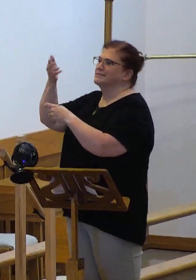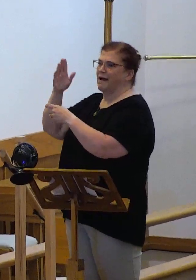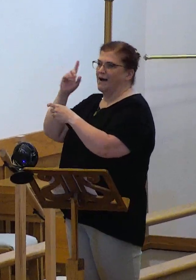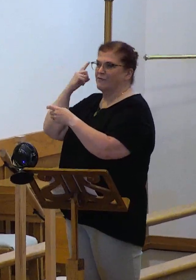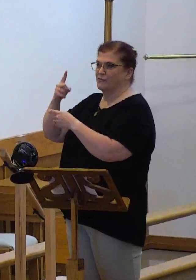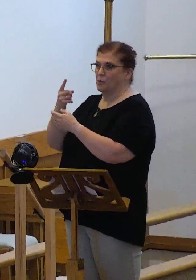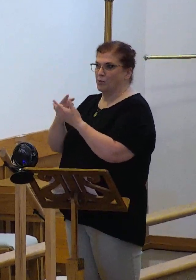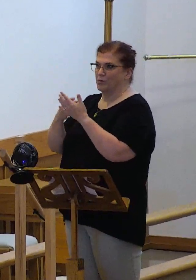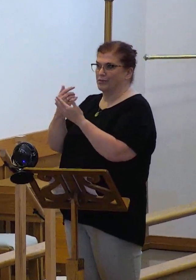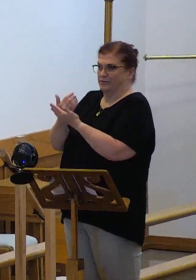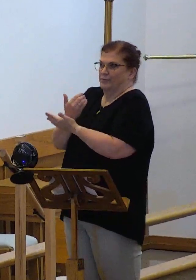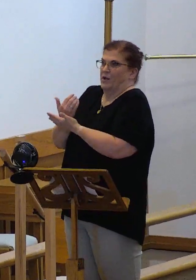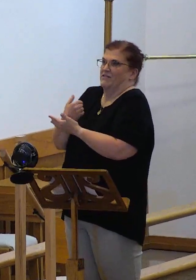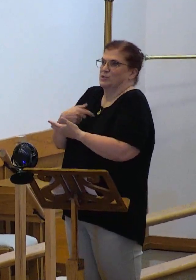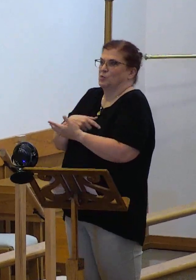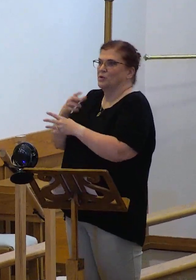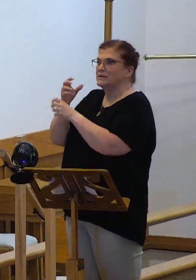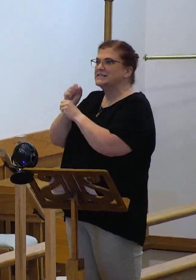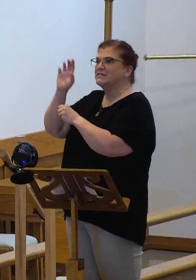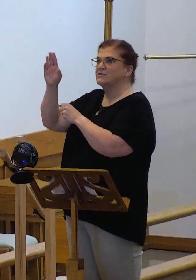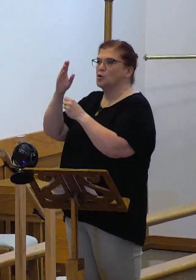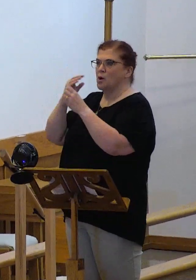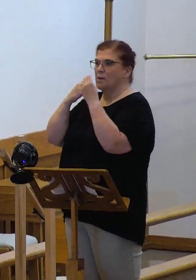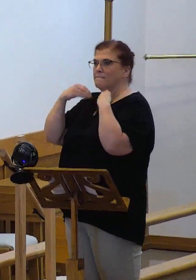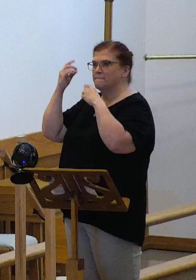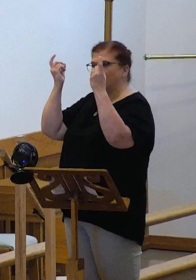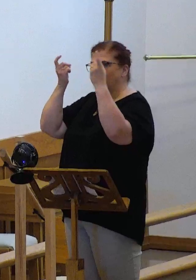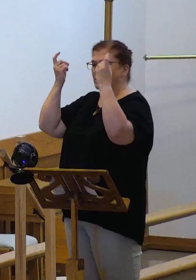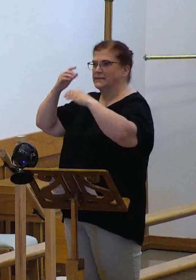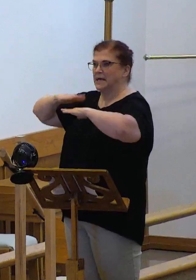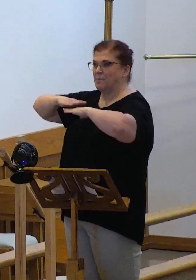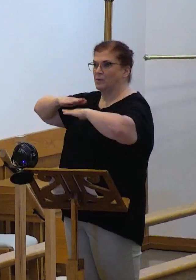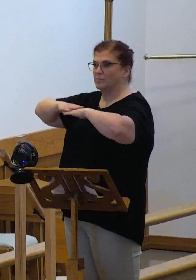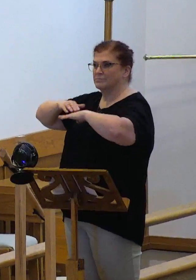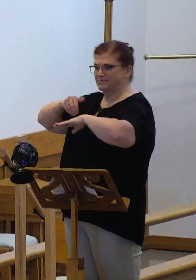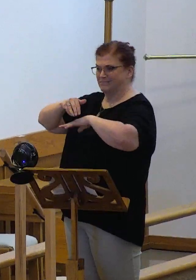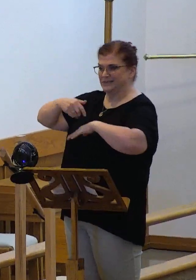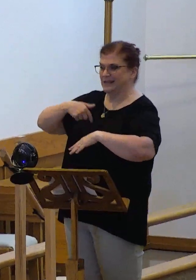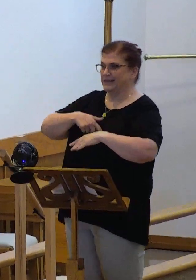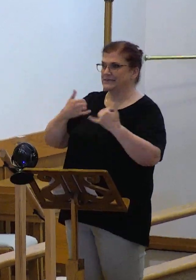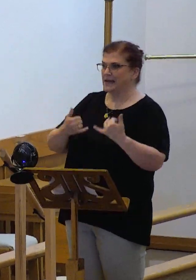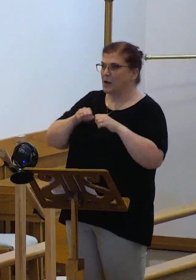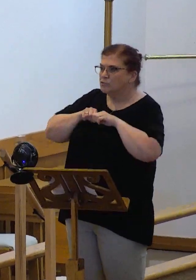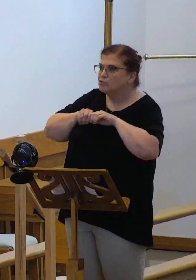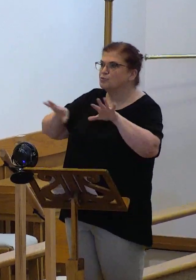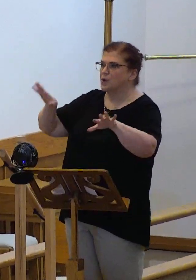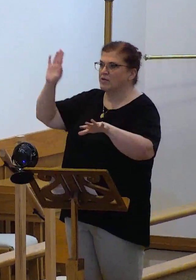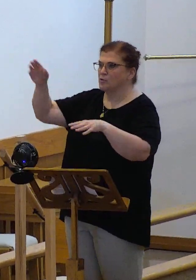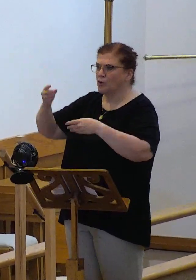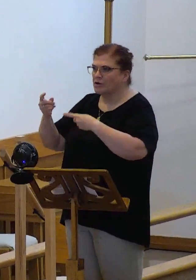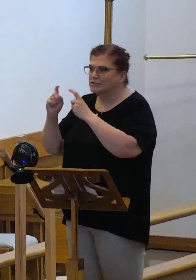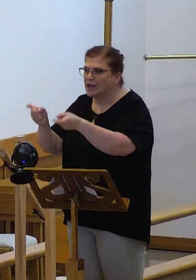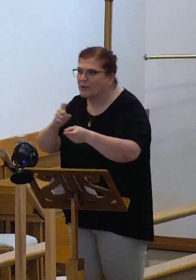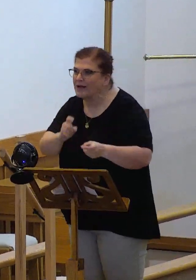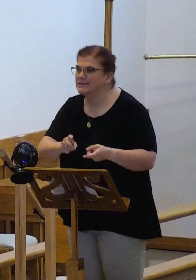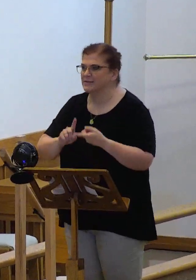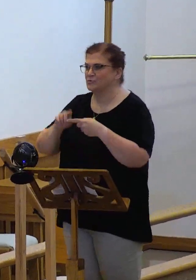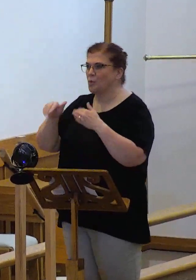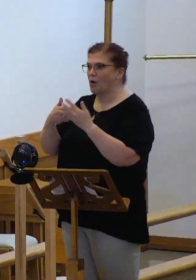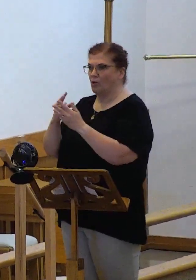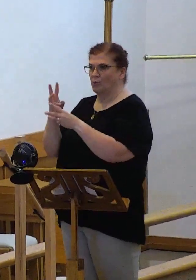refreshment we have received at your banquet table. Send us now to spread your generosity into all the